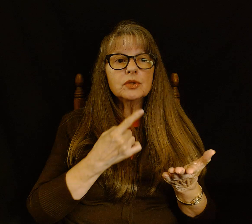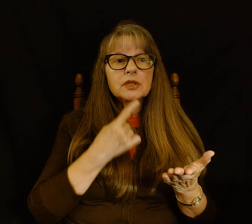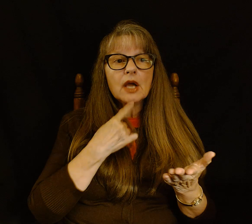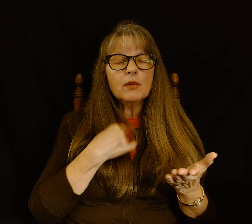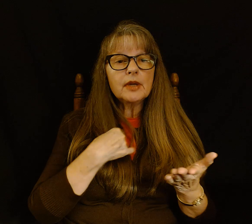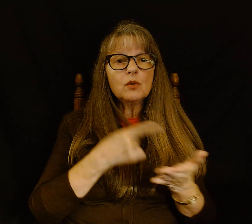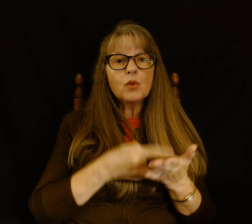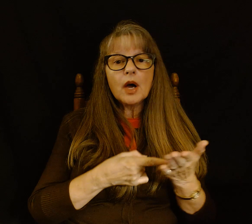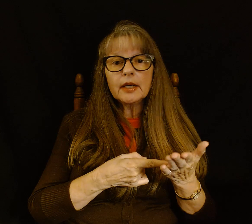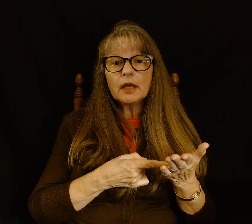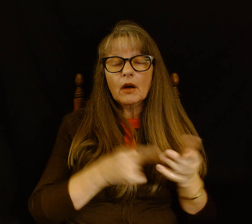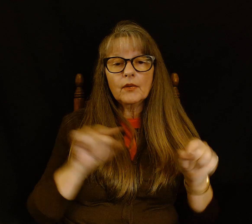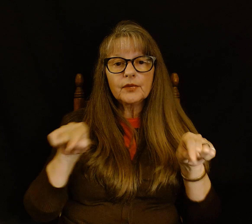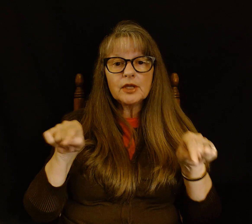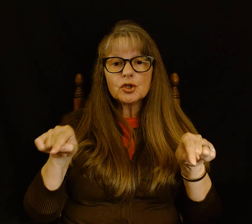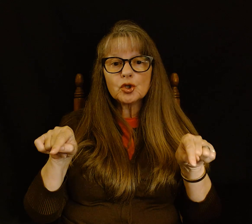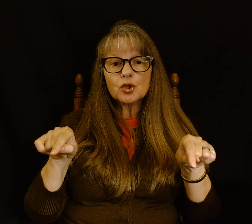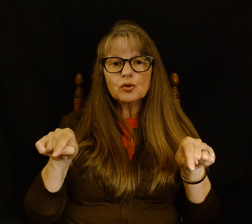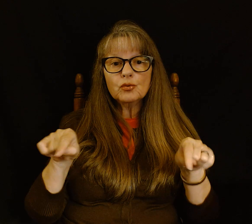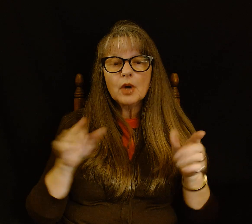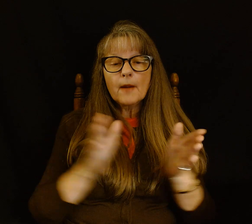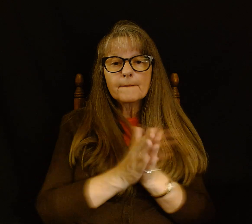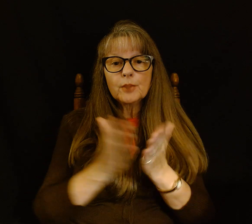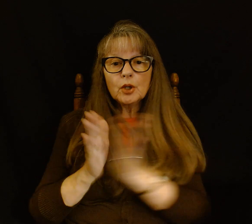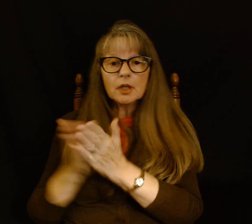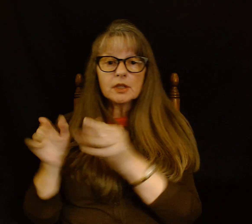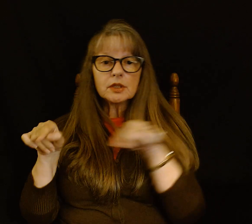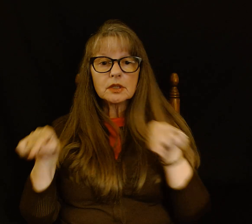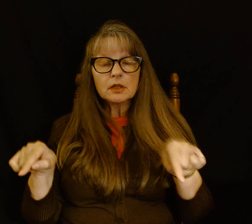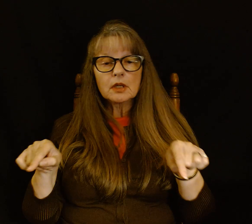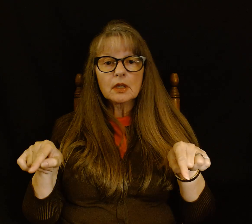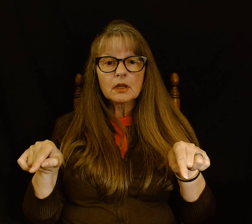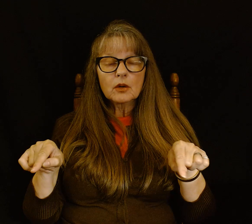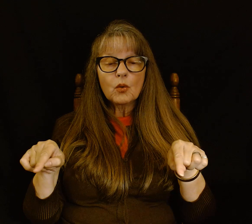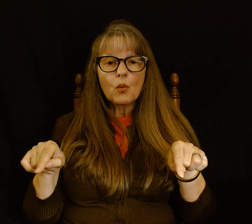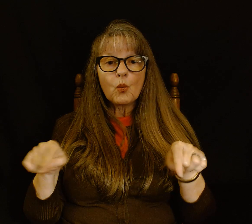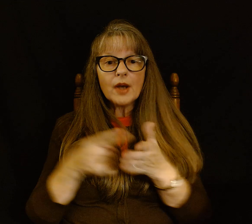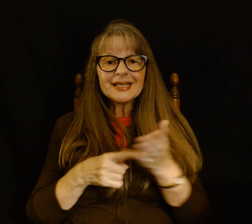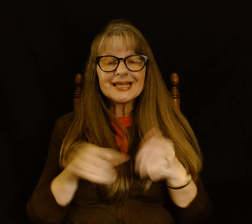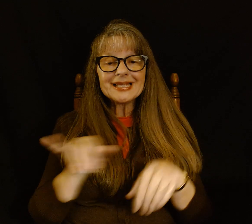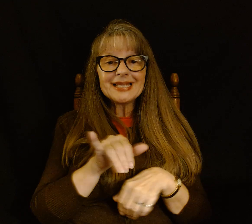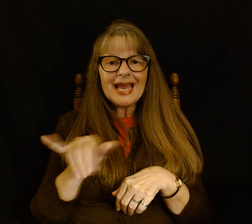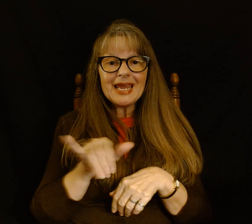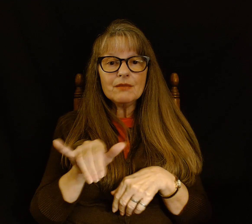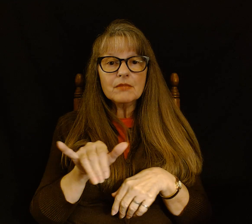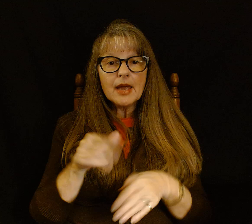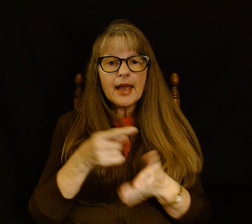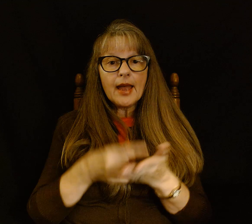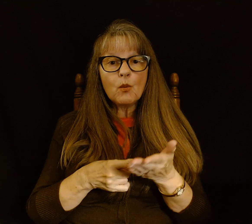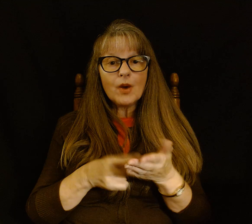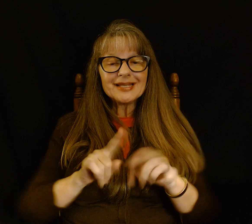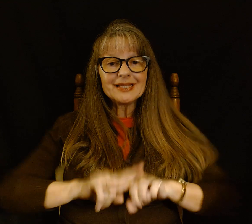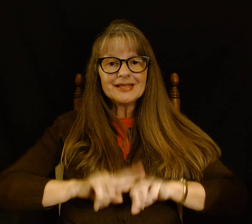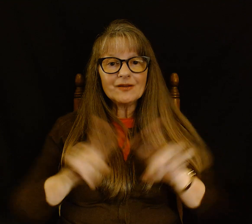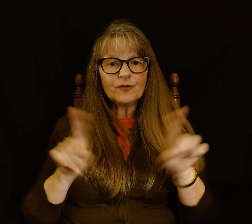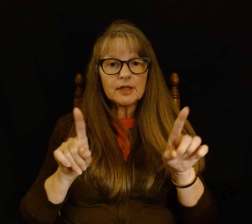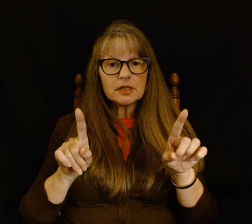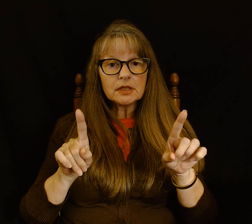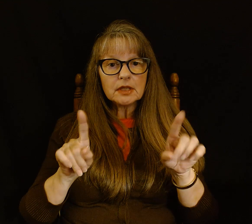tell me what these 2 books, what's the same and what's different.